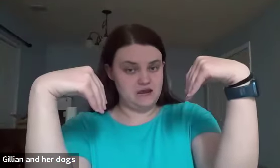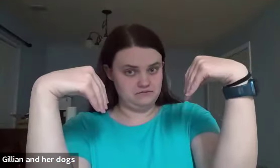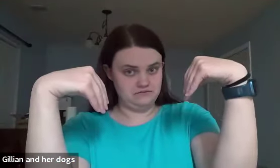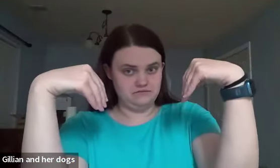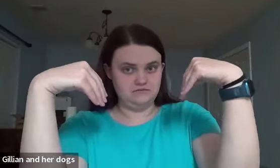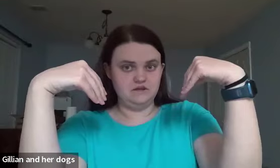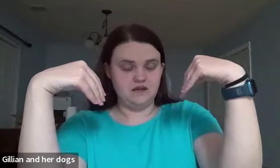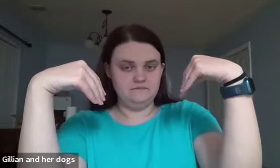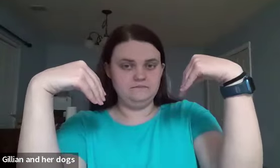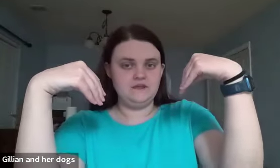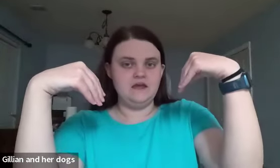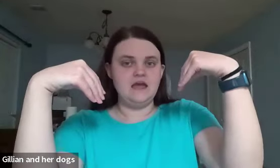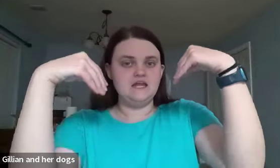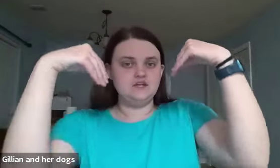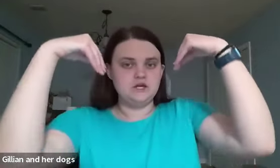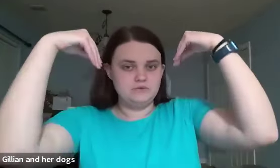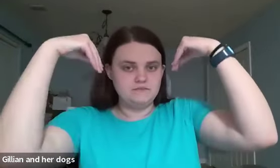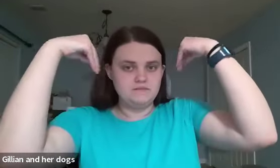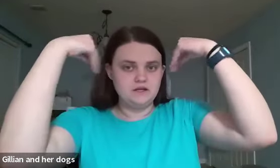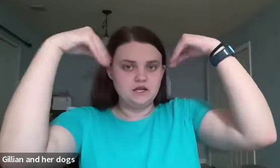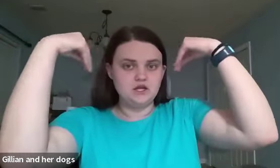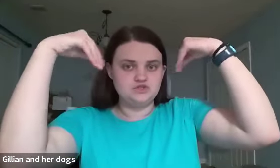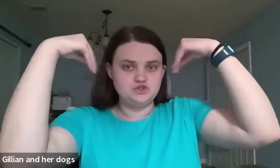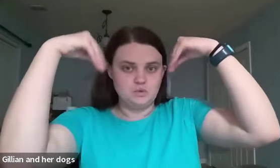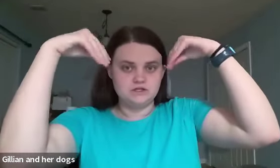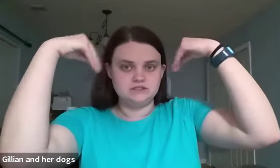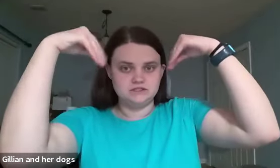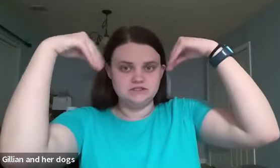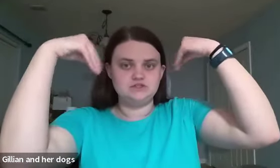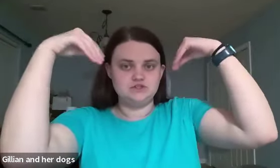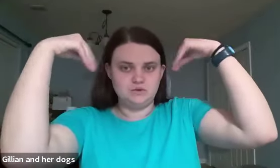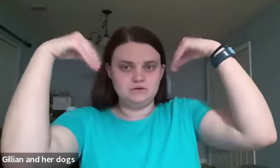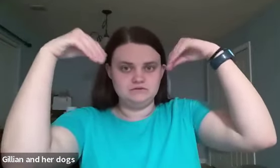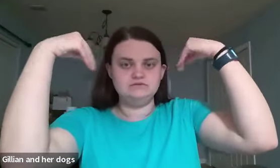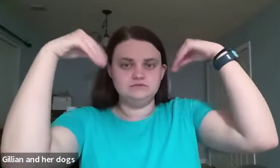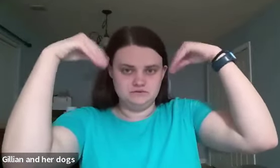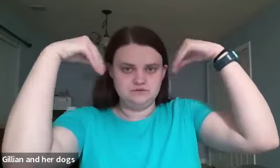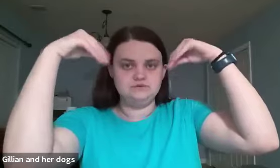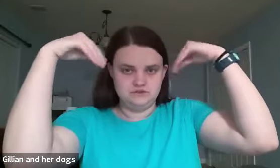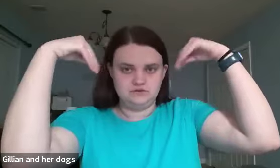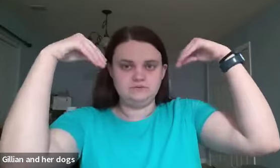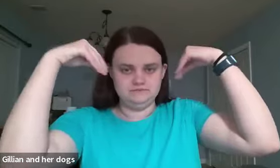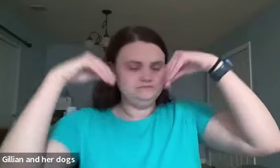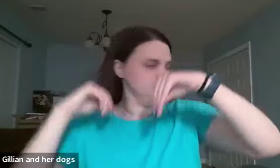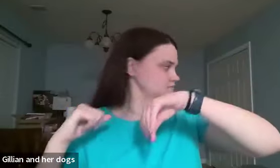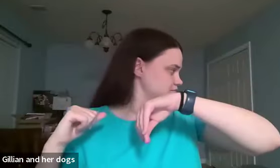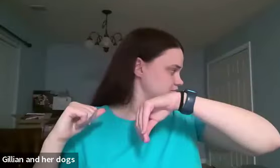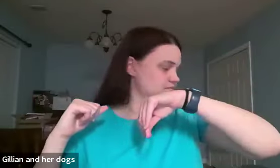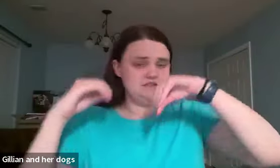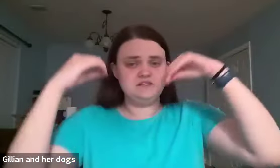down. Okay. And you're going to bring them up here and go store, store, store.